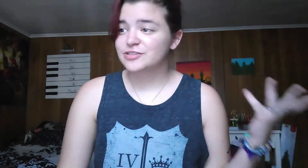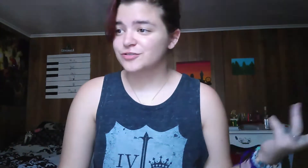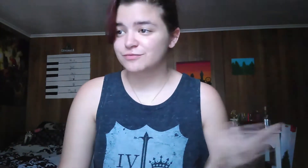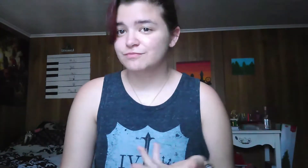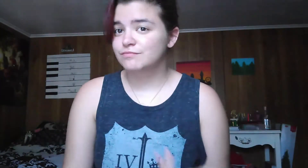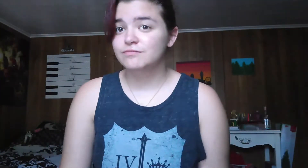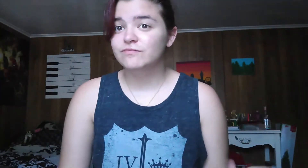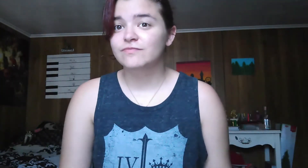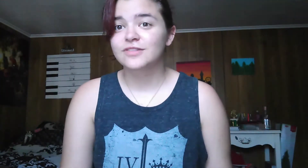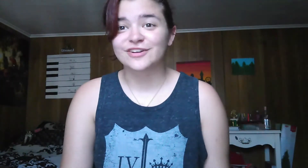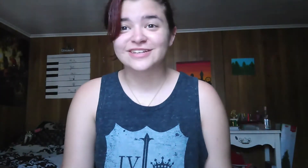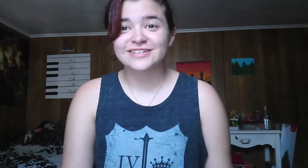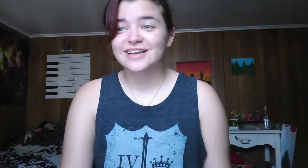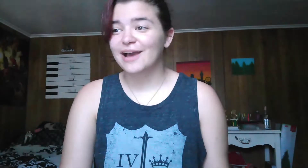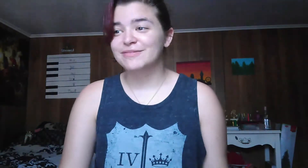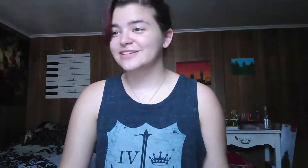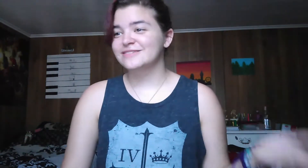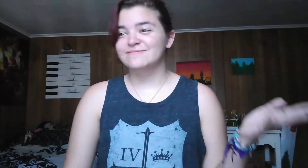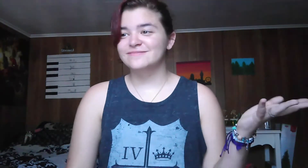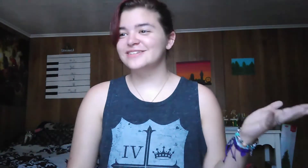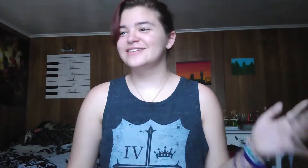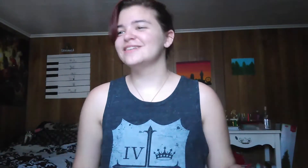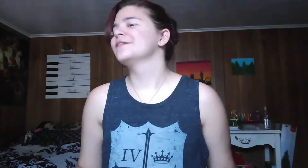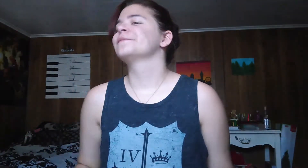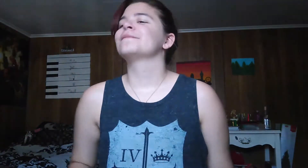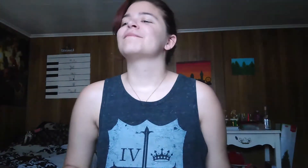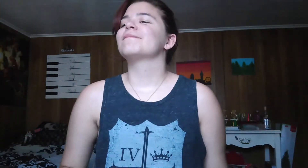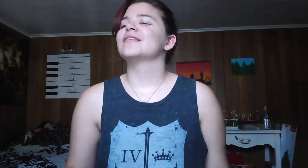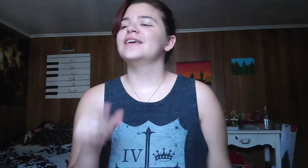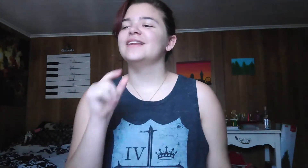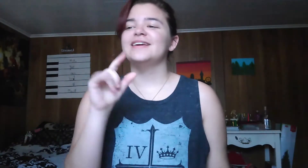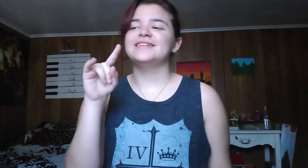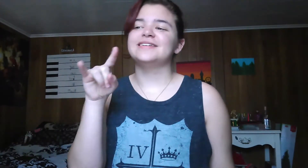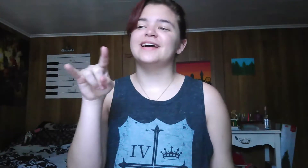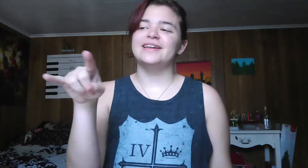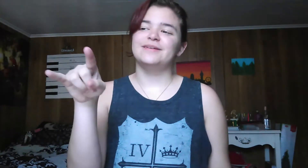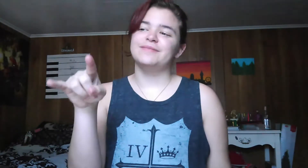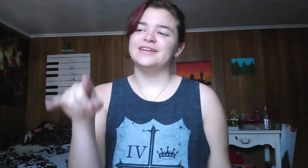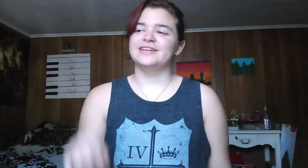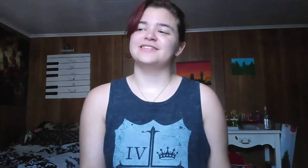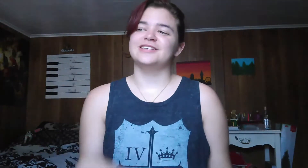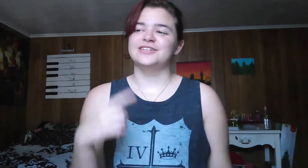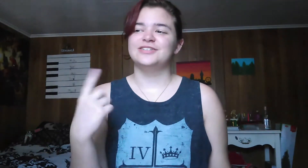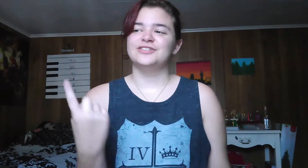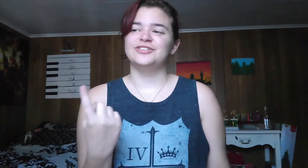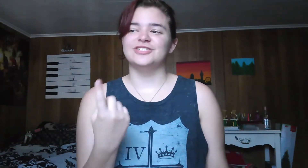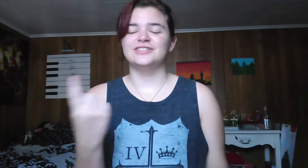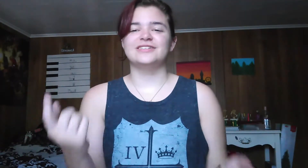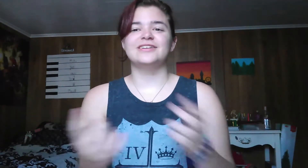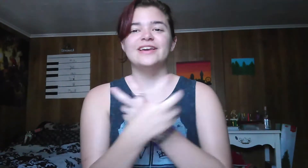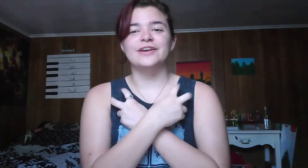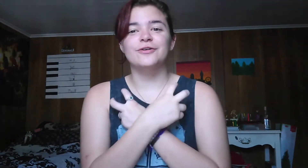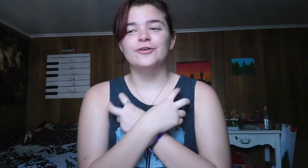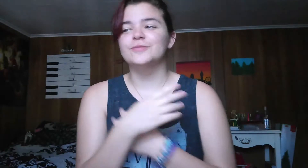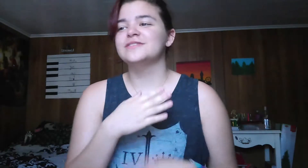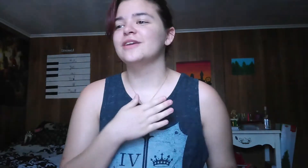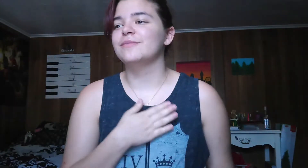to learn it happily. In a tiny bonanza, just a corpse and